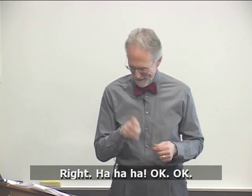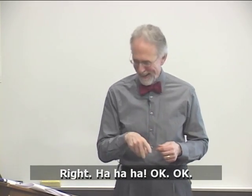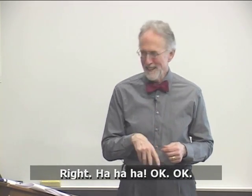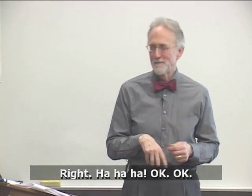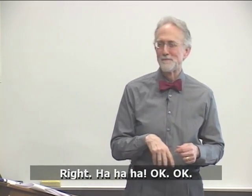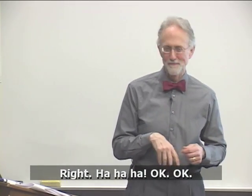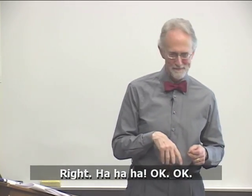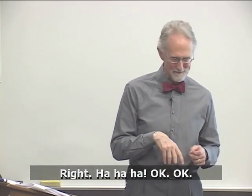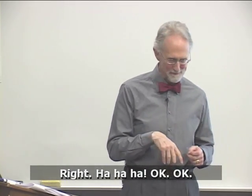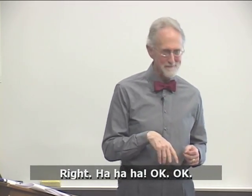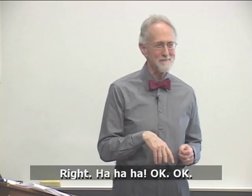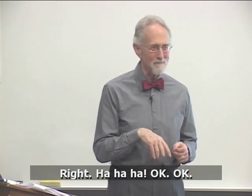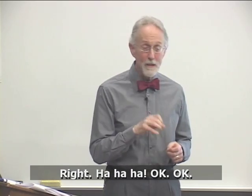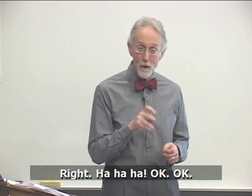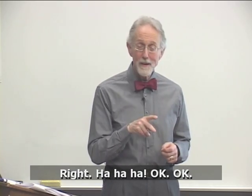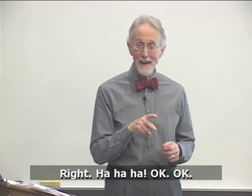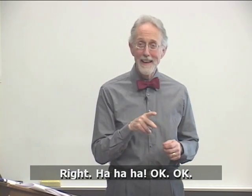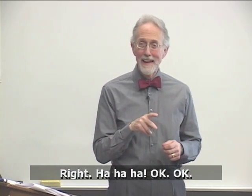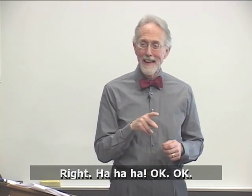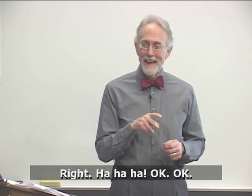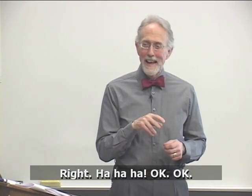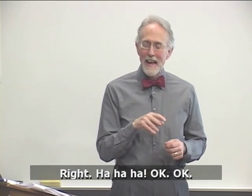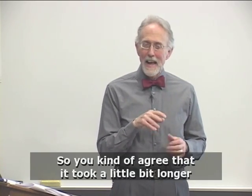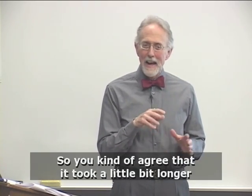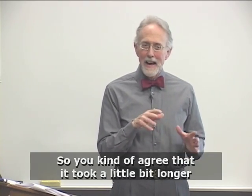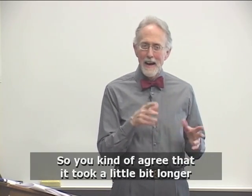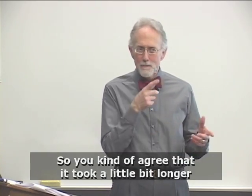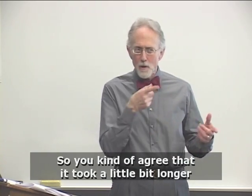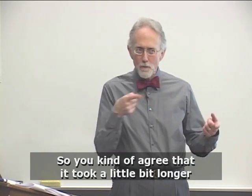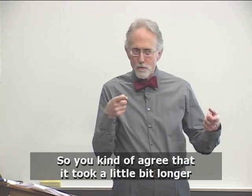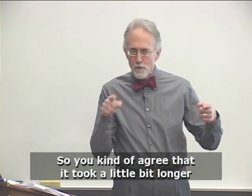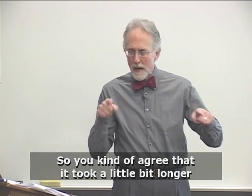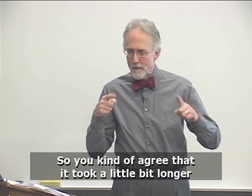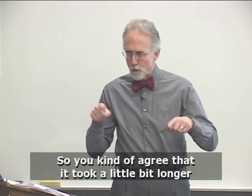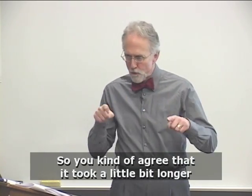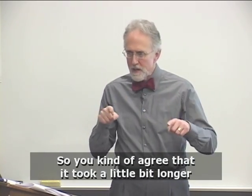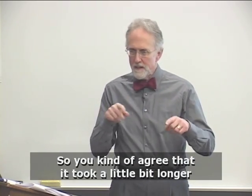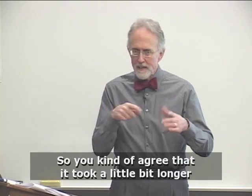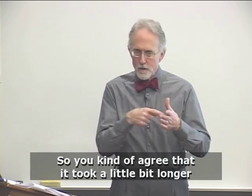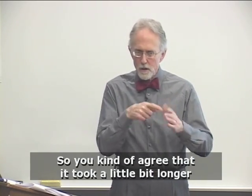Okay. Okay. So you kind of agree that it took a little